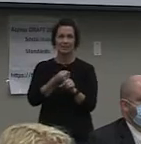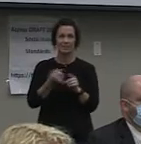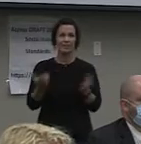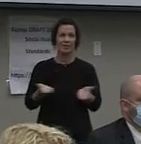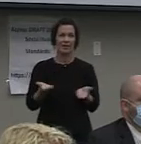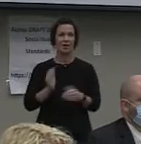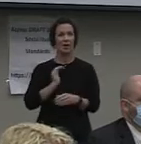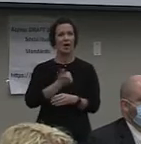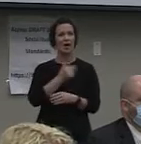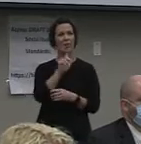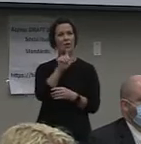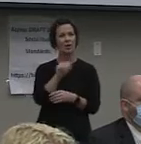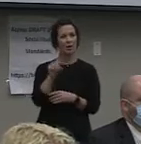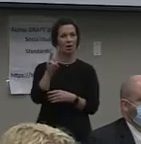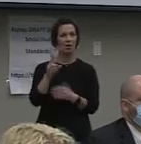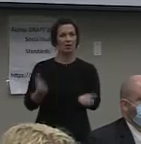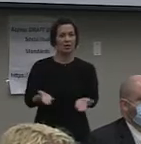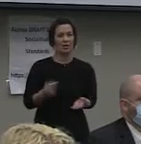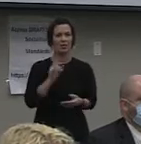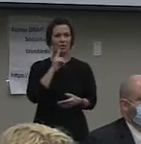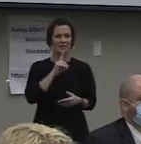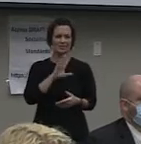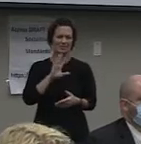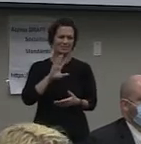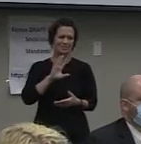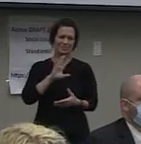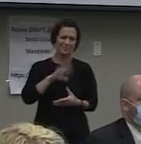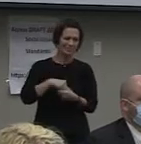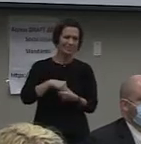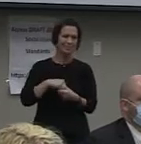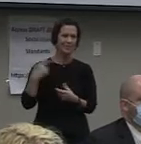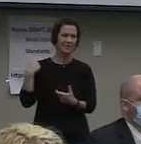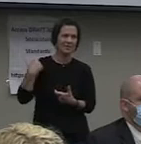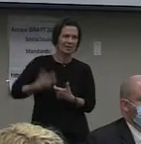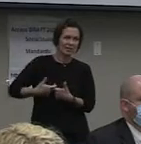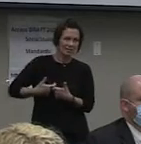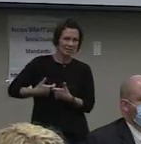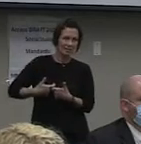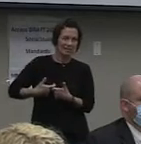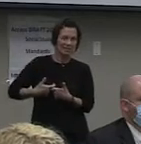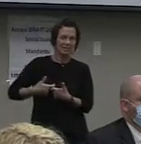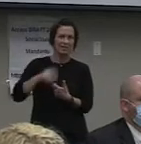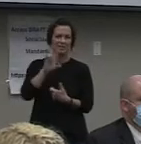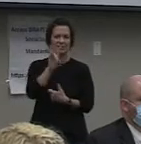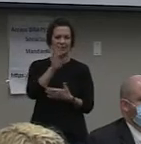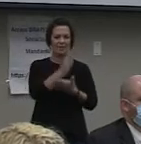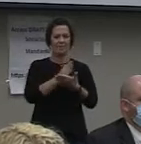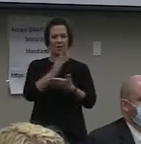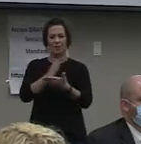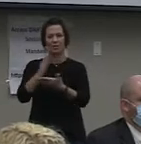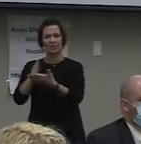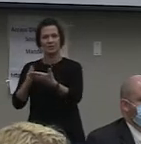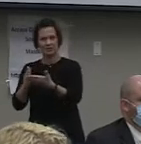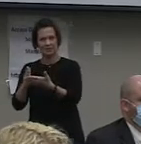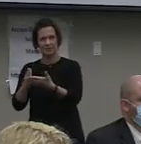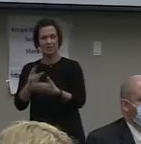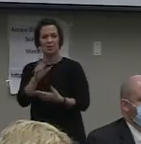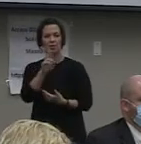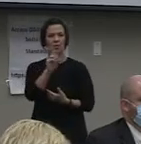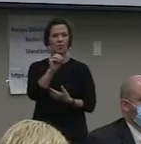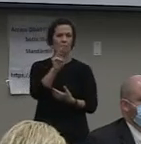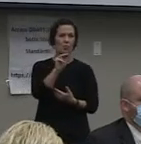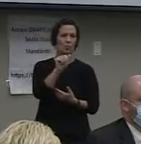is entirely Spanish. It is based on Las Siete Partidas, the Seven Parts, which goes back to Roman